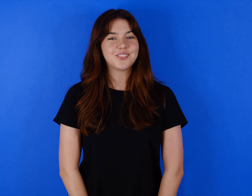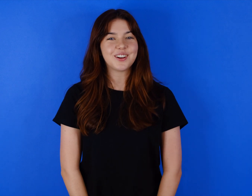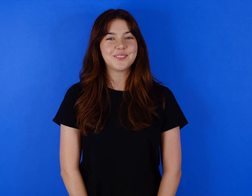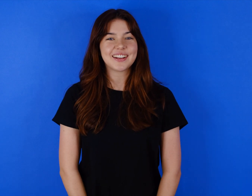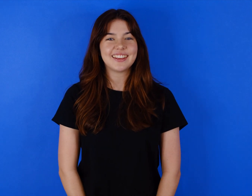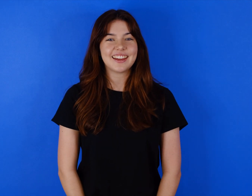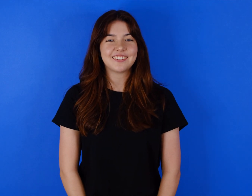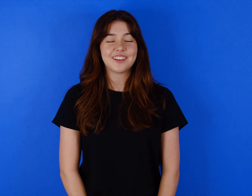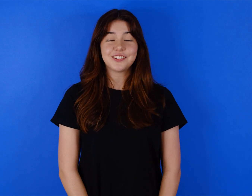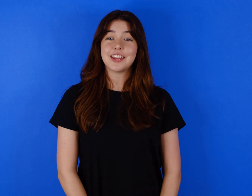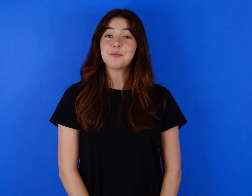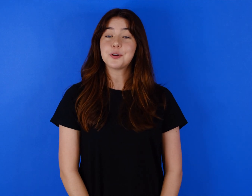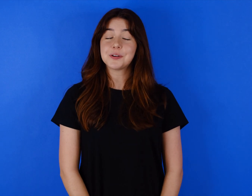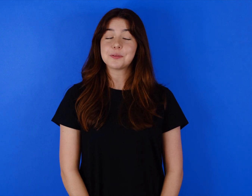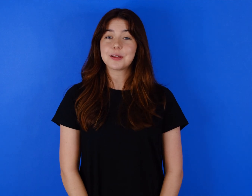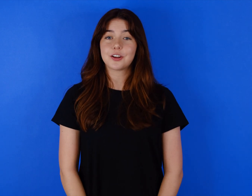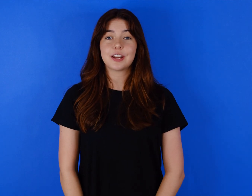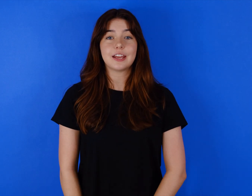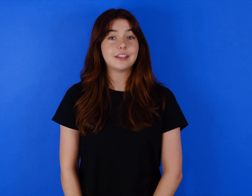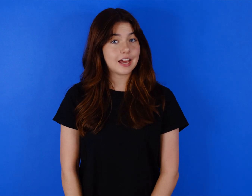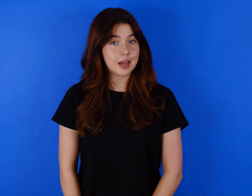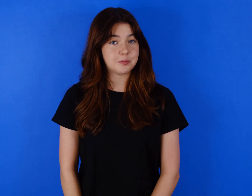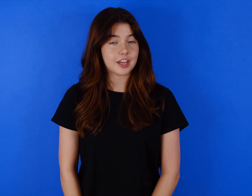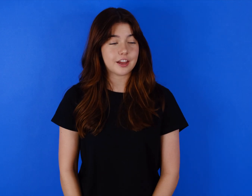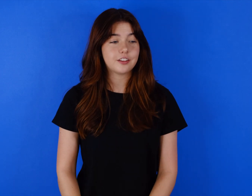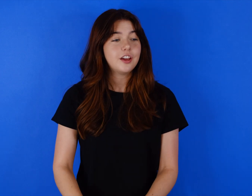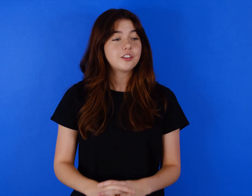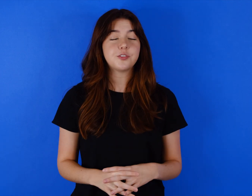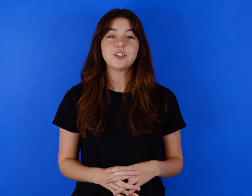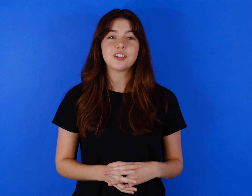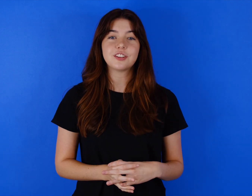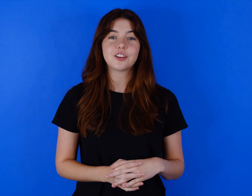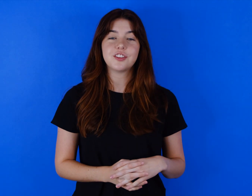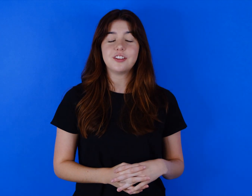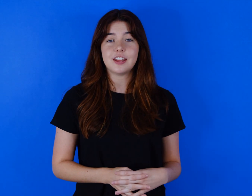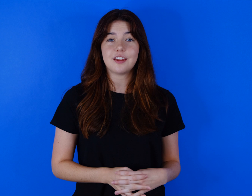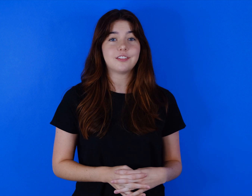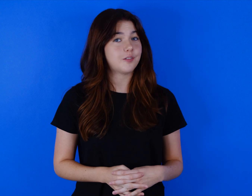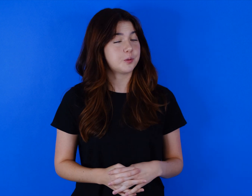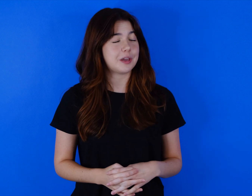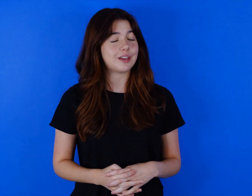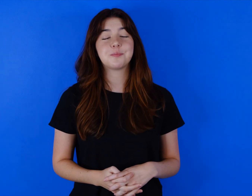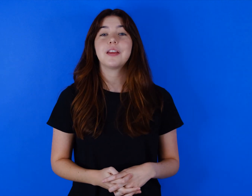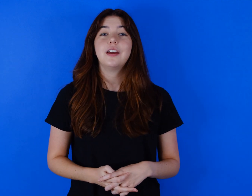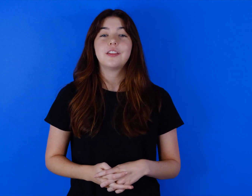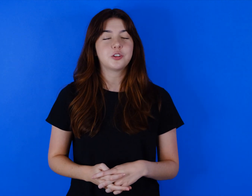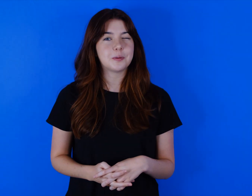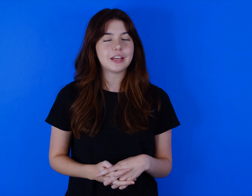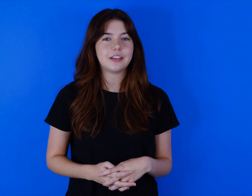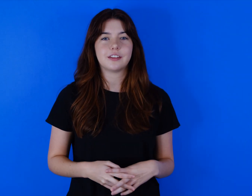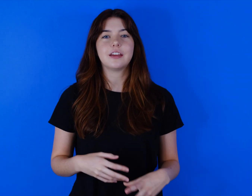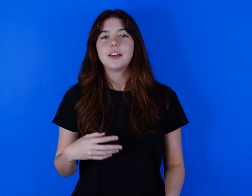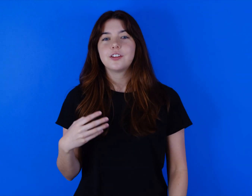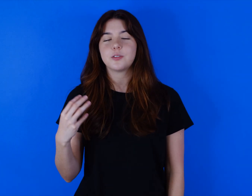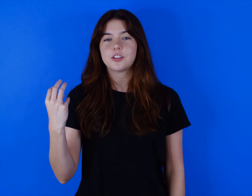guys, welcome back to ASL. Today we're going to be learning time signs. So first let's learn the days of the week. These are pretty easy. So we start